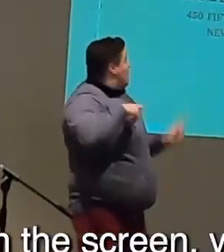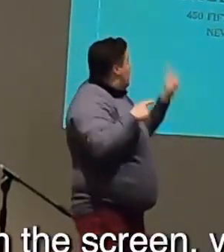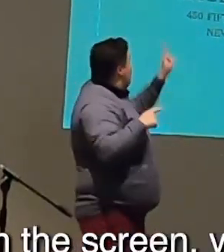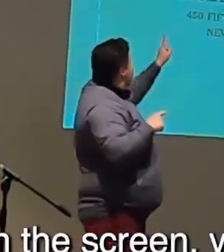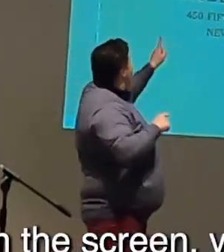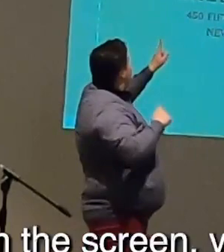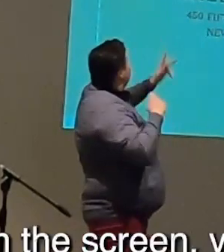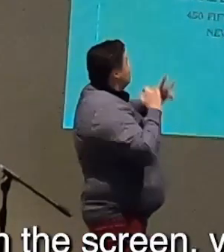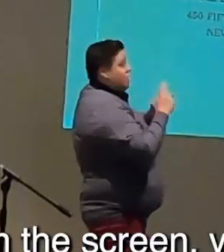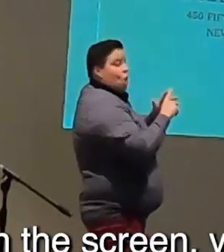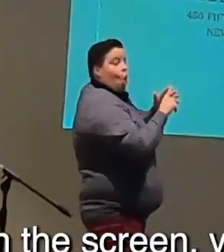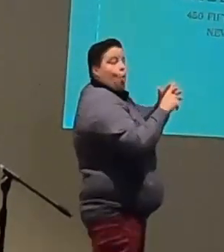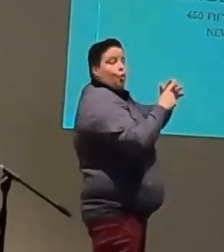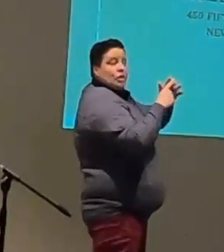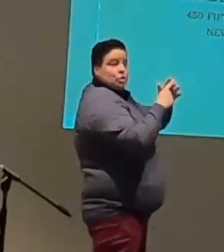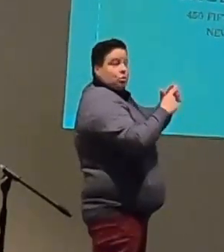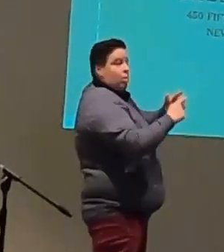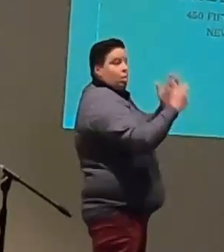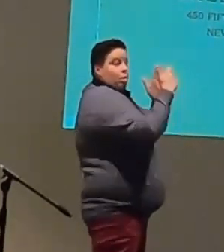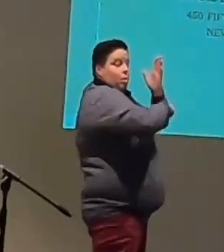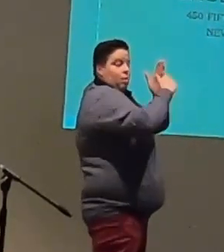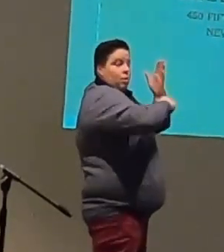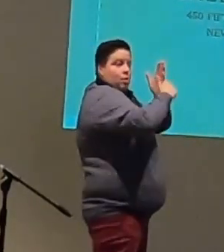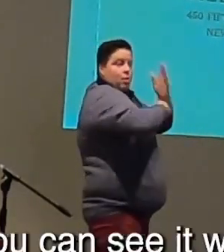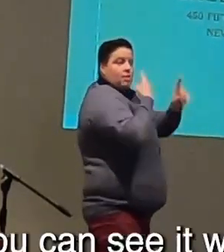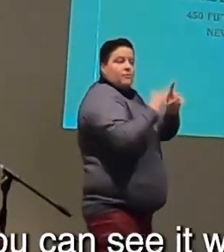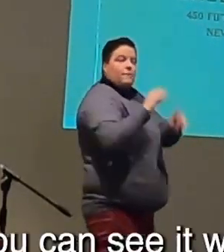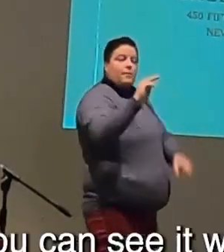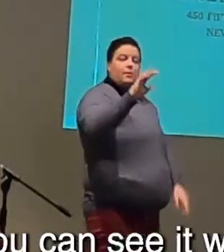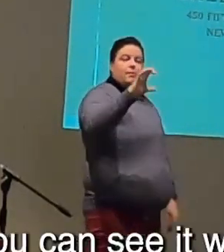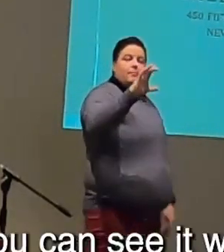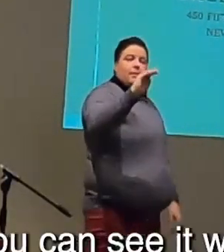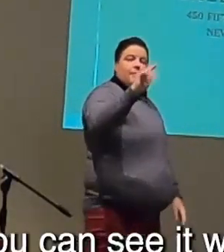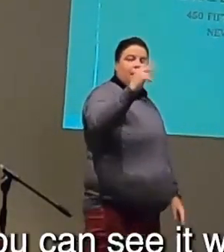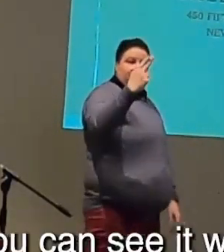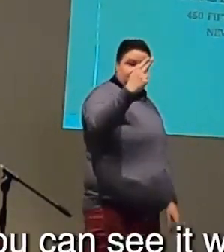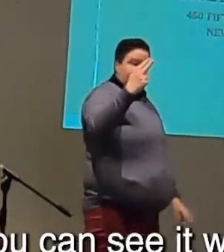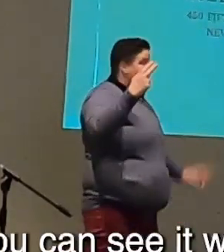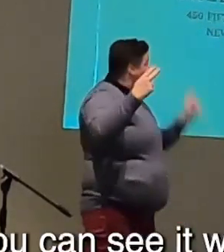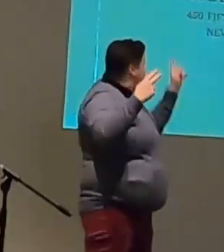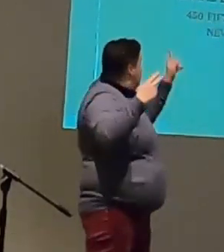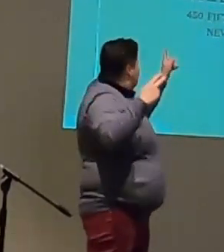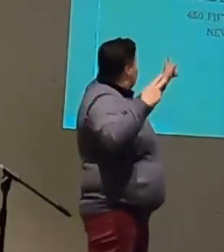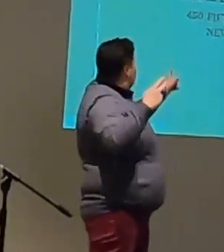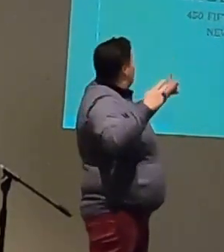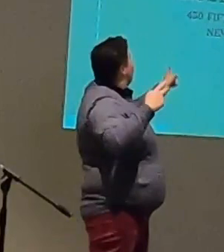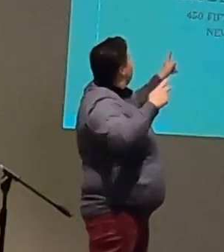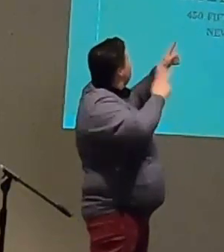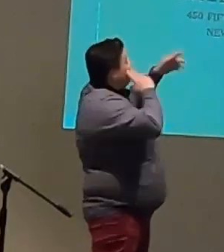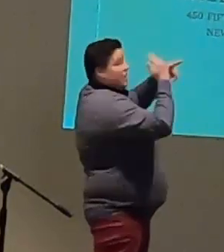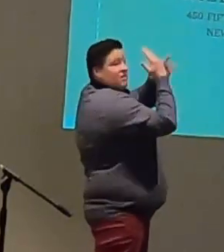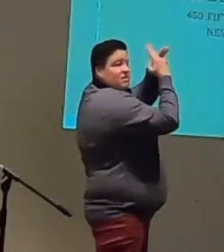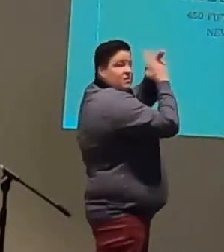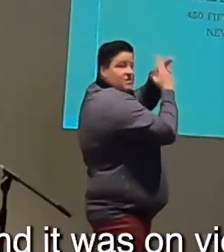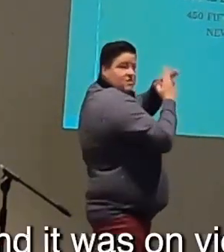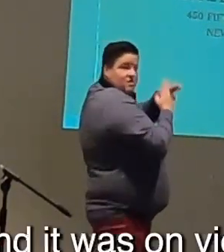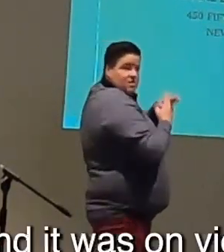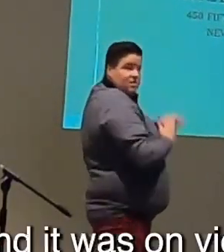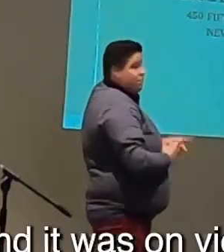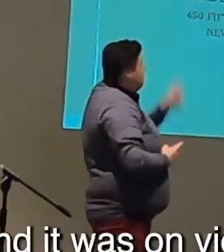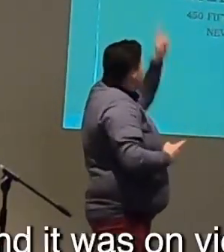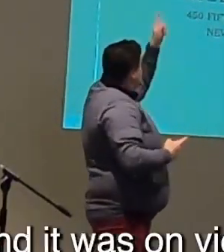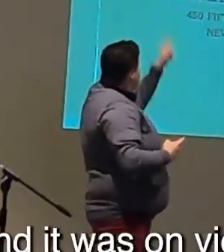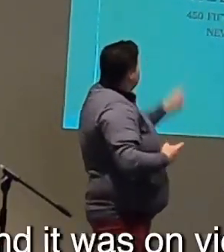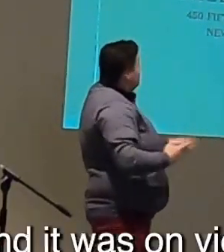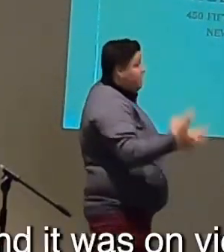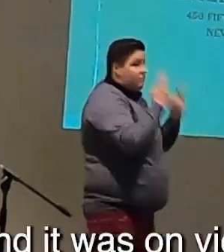the original catalog from the Macbeth Gallery. You can see it was titled Exhibition of Paintings. We have our artists listed, and it was